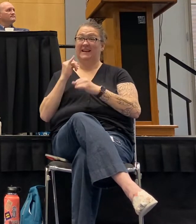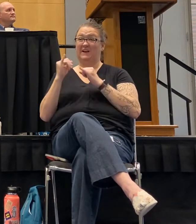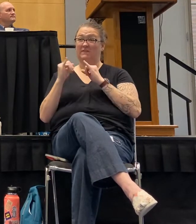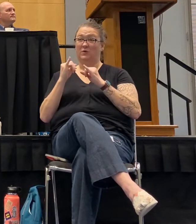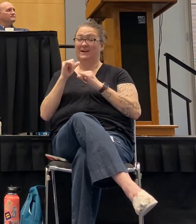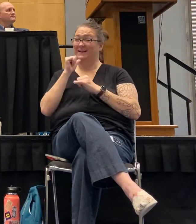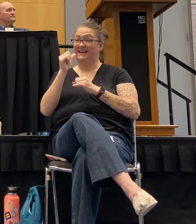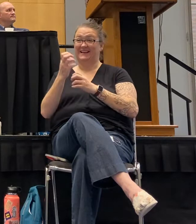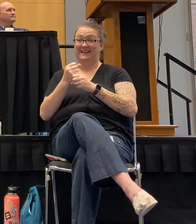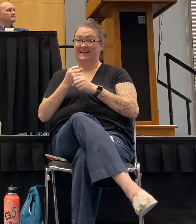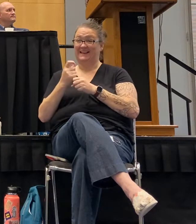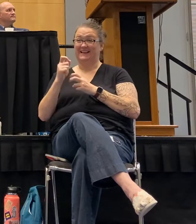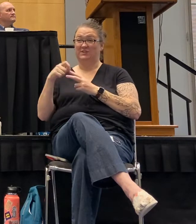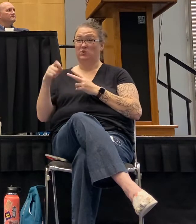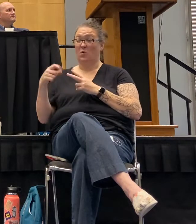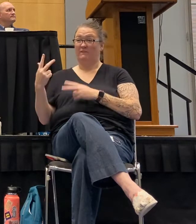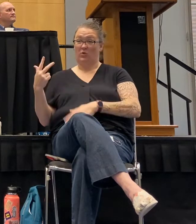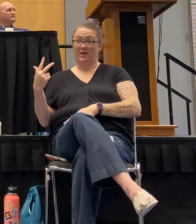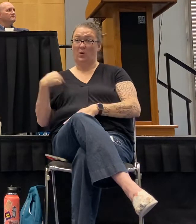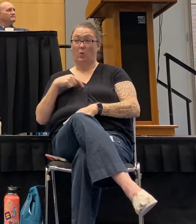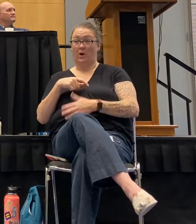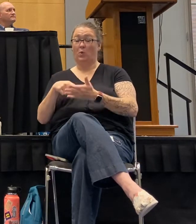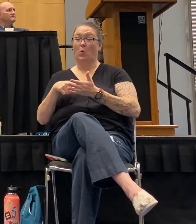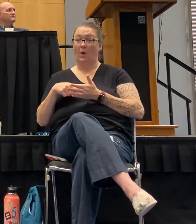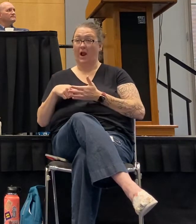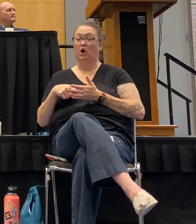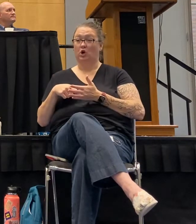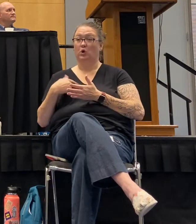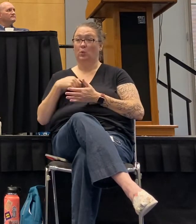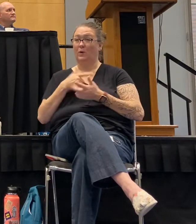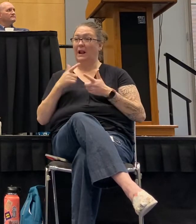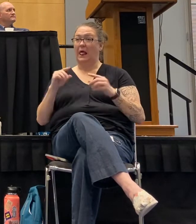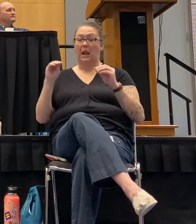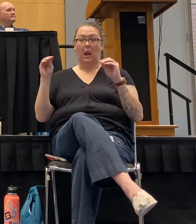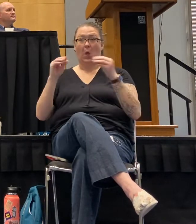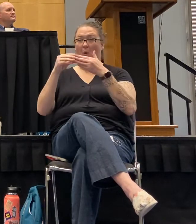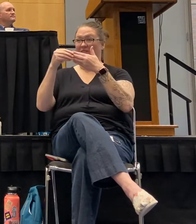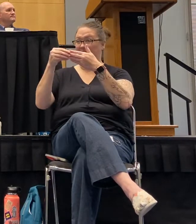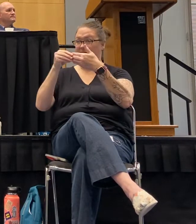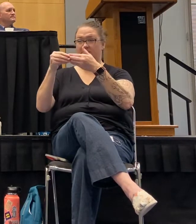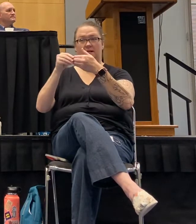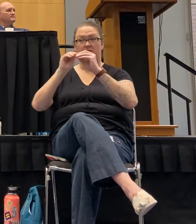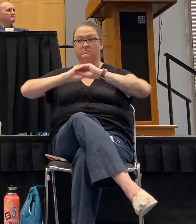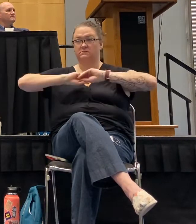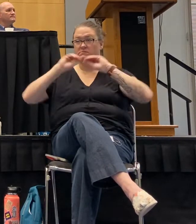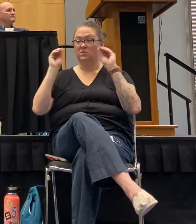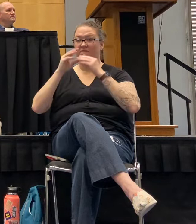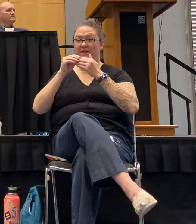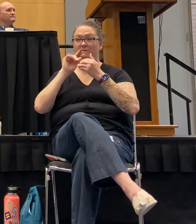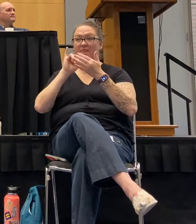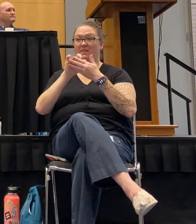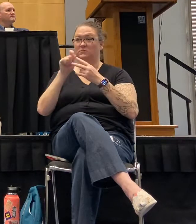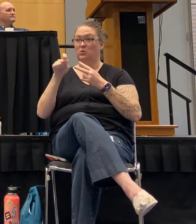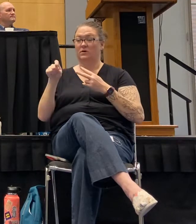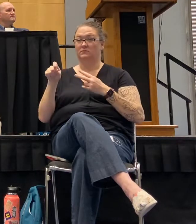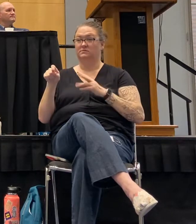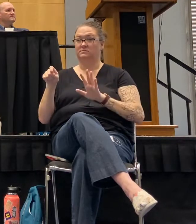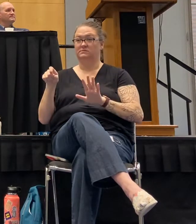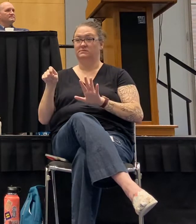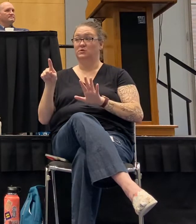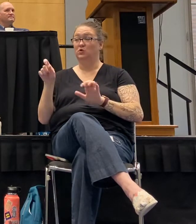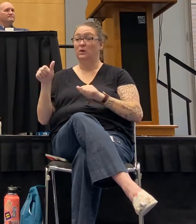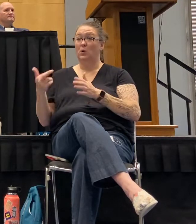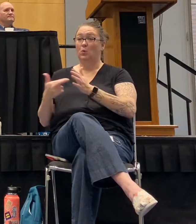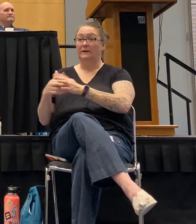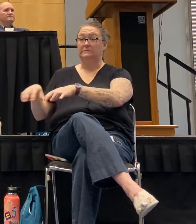interview and didn't get a score of 3, which we required. We allow no flexibility in that So if you didn't get a 3, you could